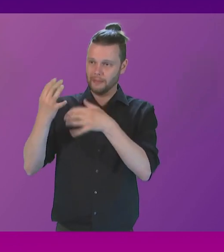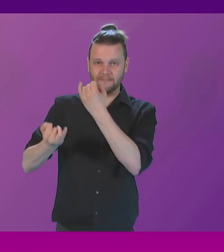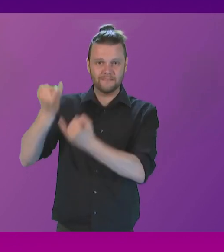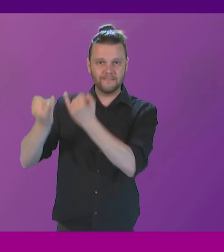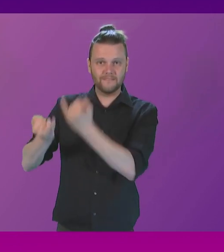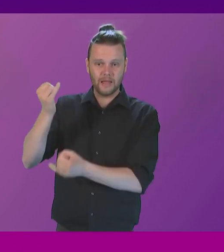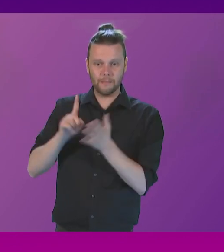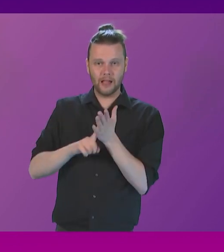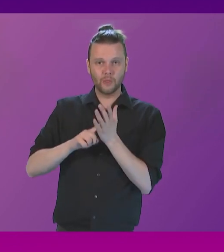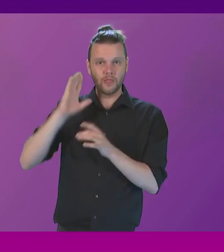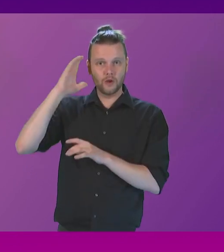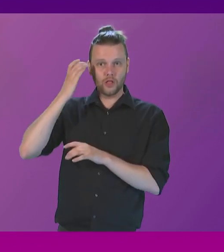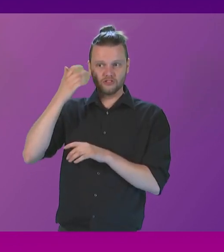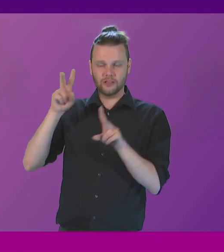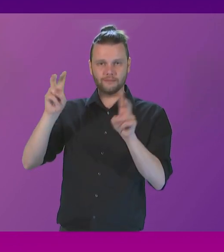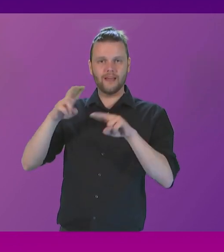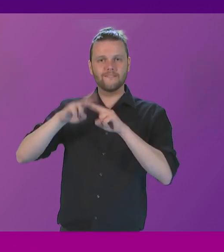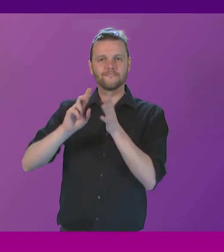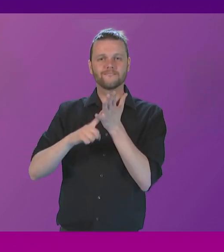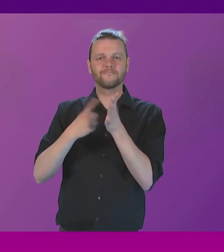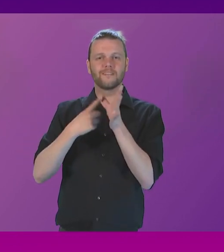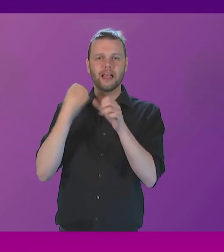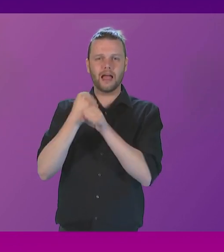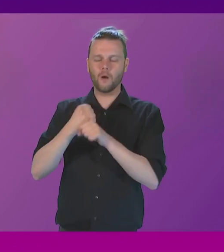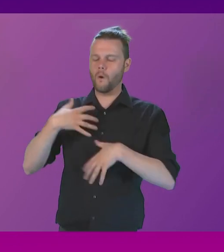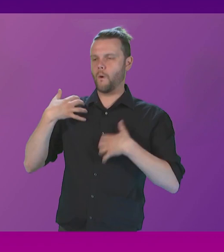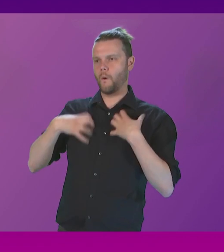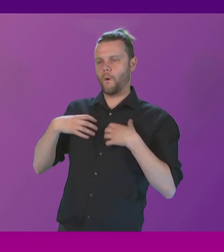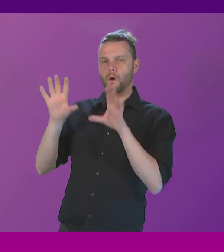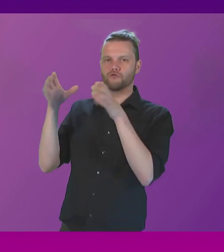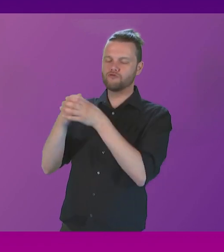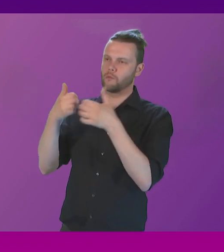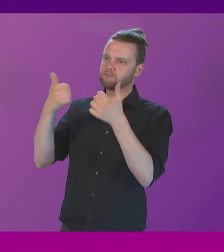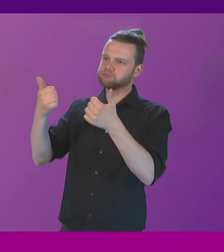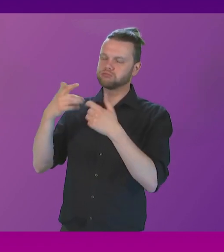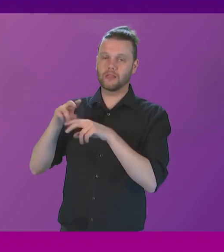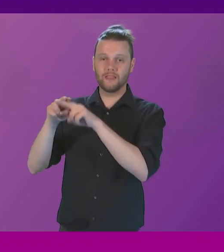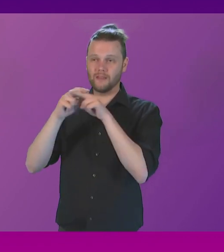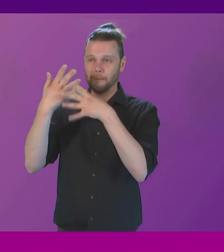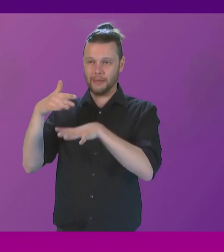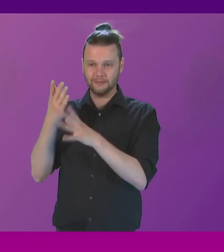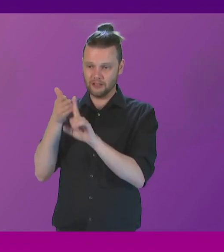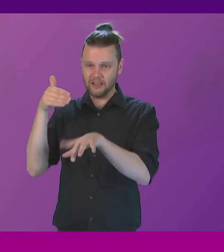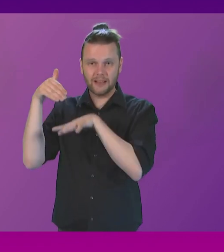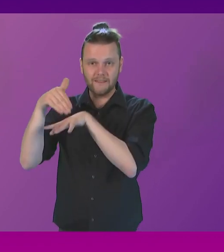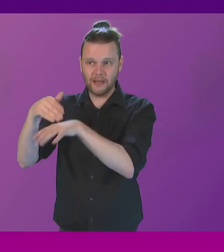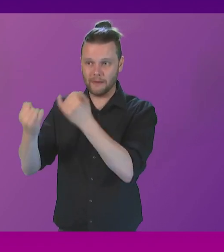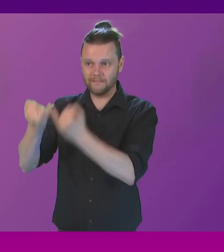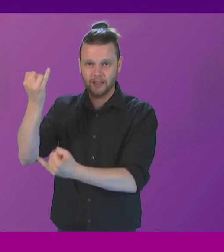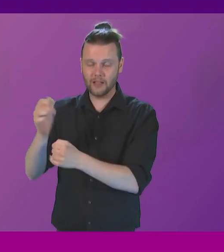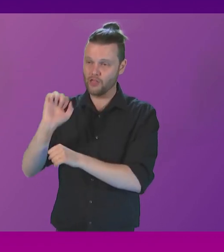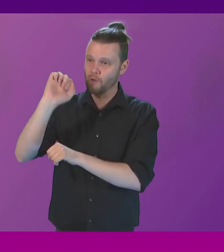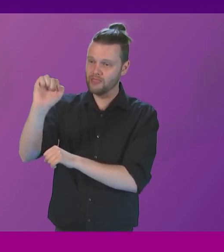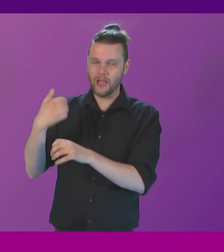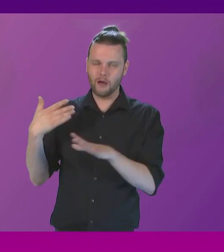Audiology Action Group, FLAG, an inspiring collective composed of families directly affected by these feelings. Through their